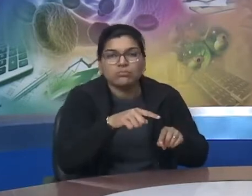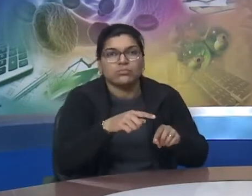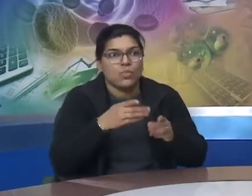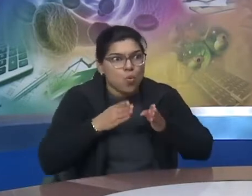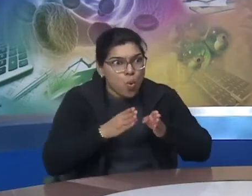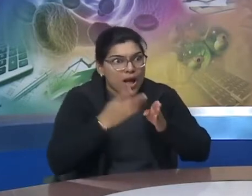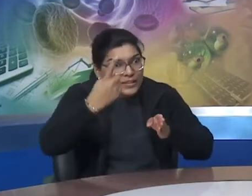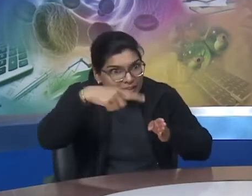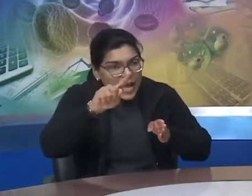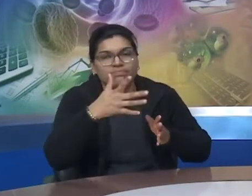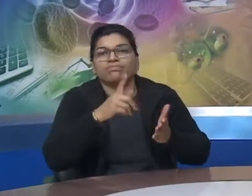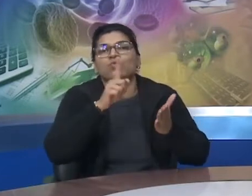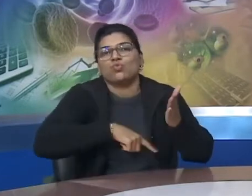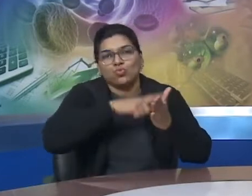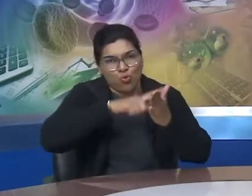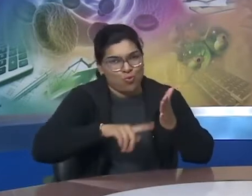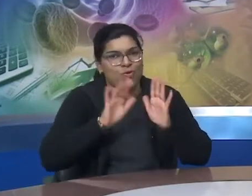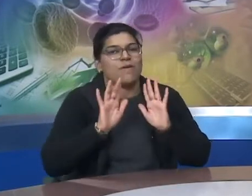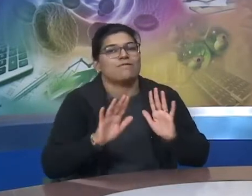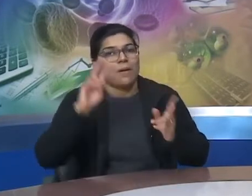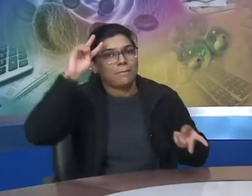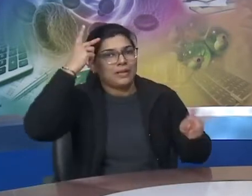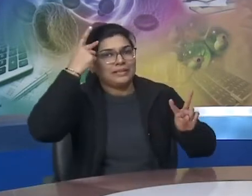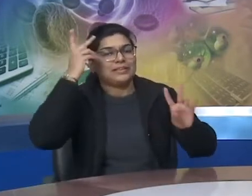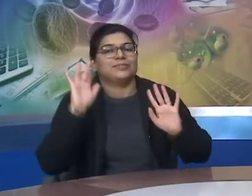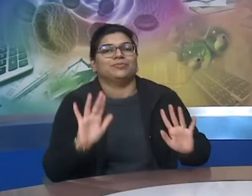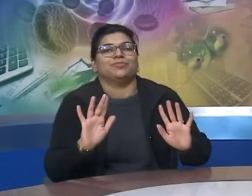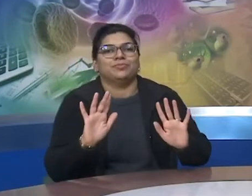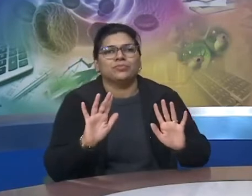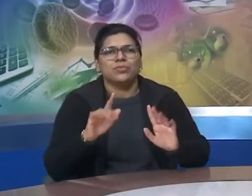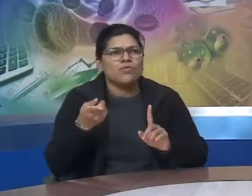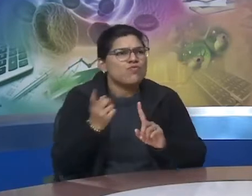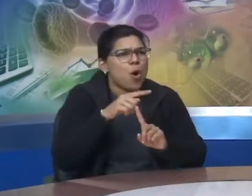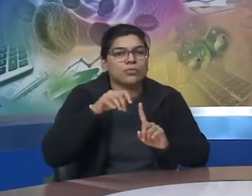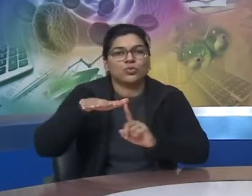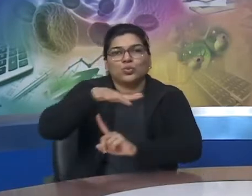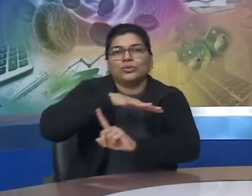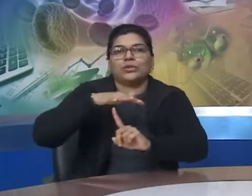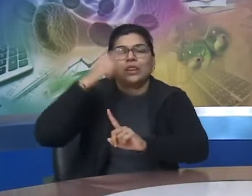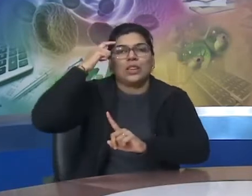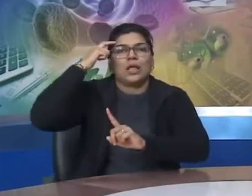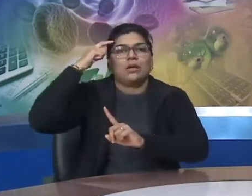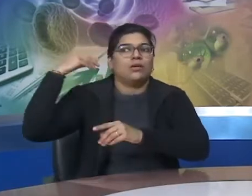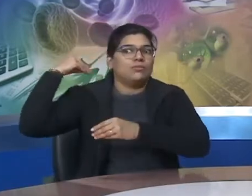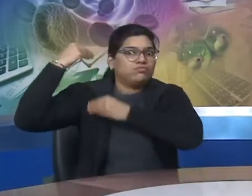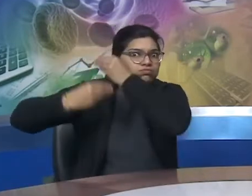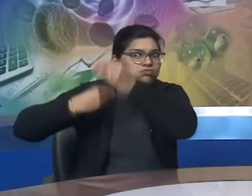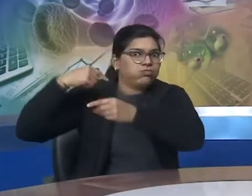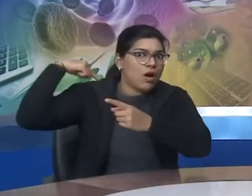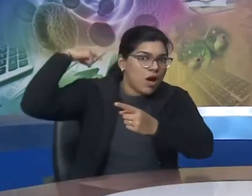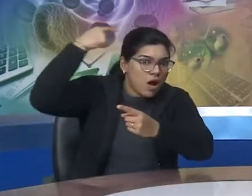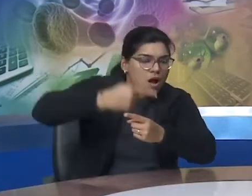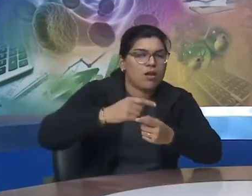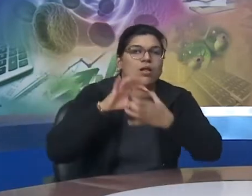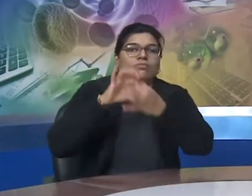This can also happen due to an